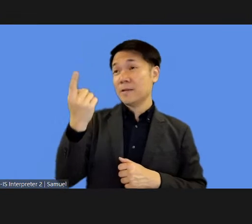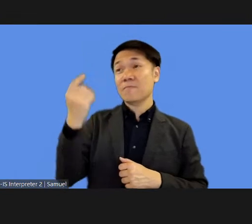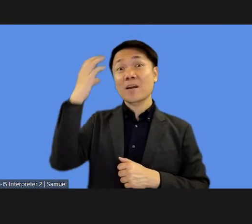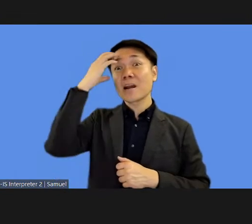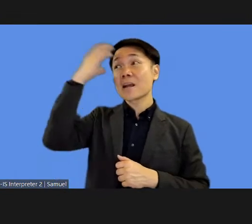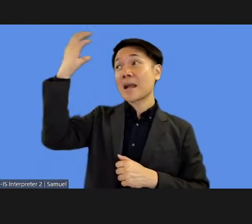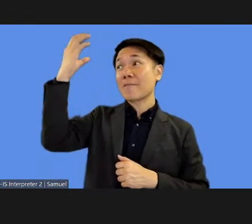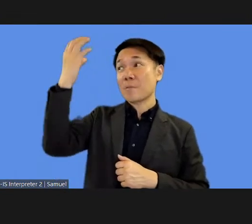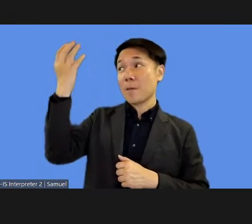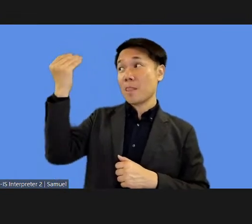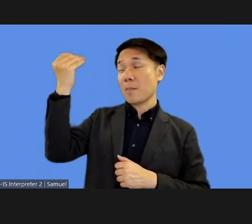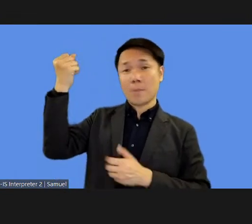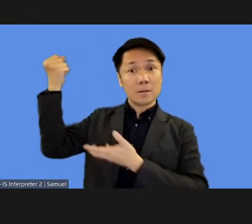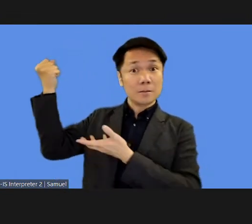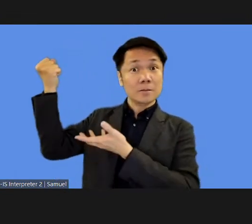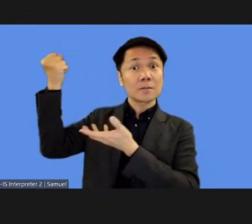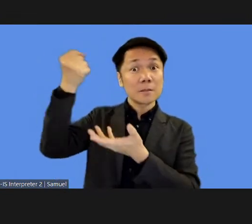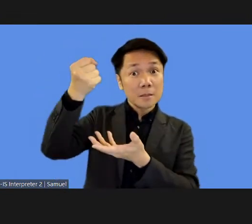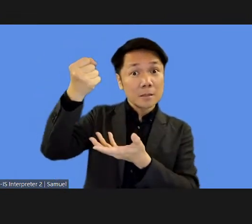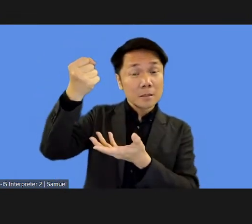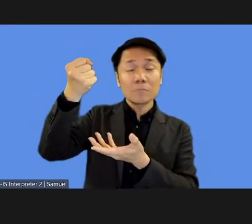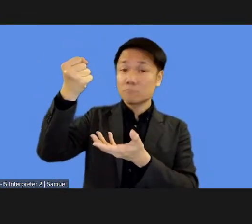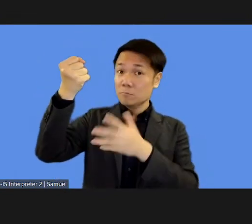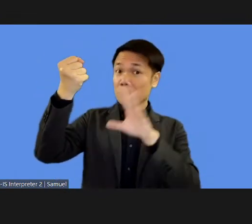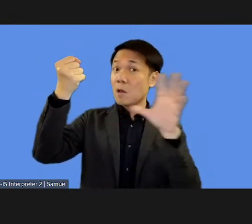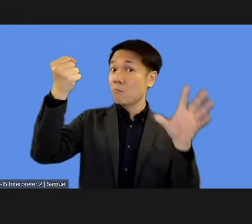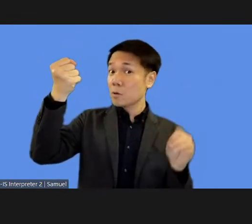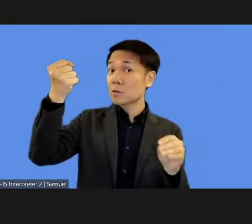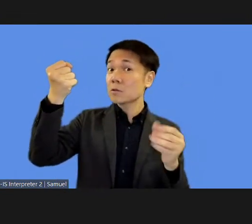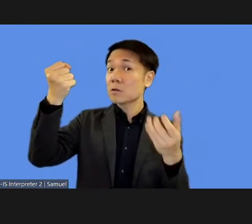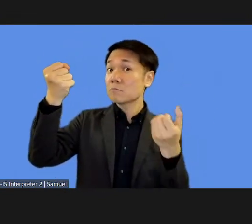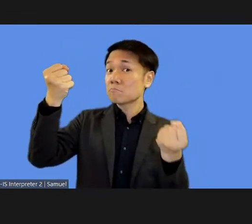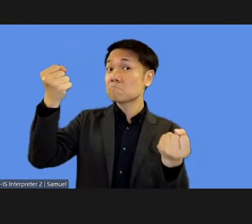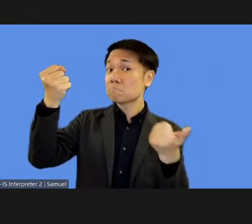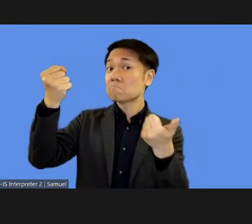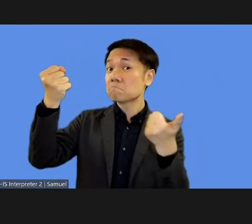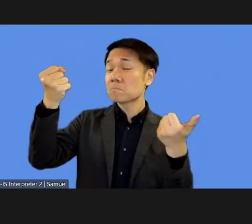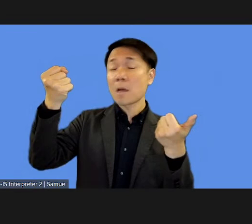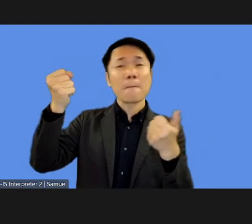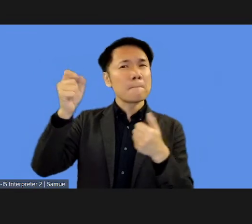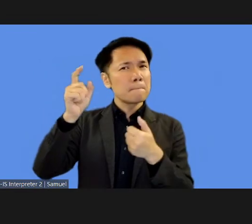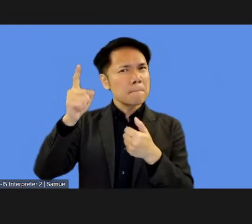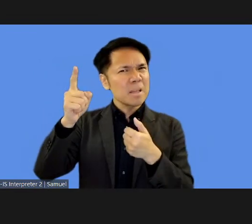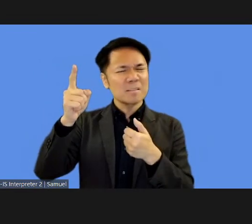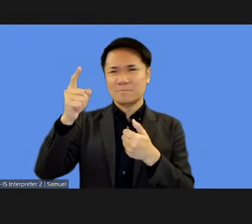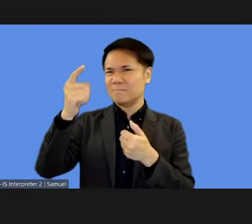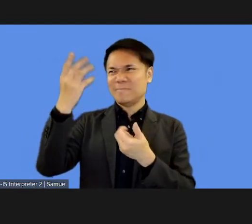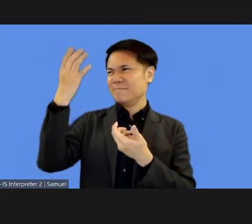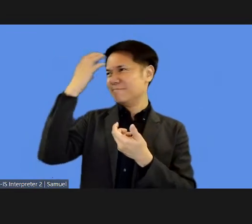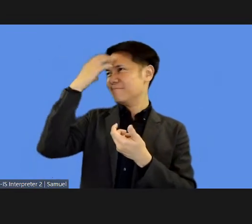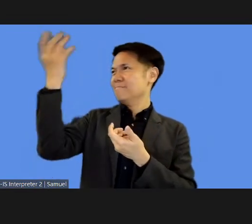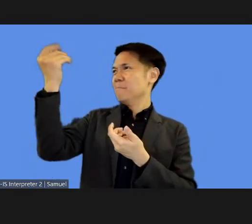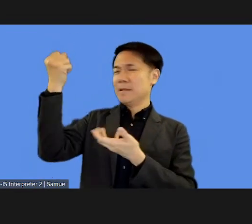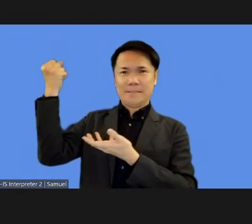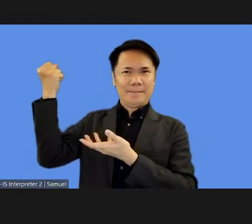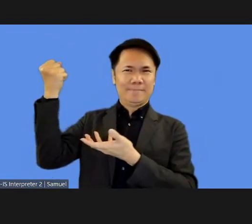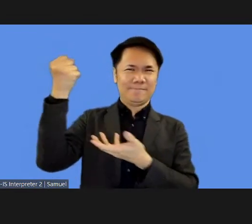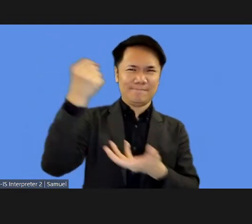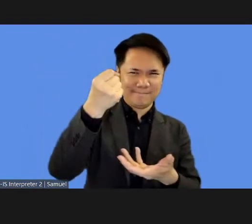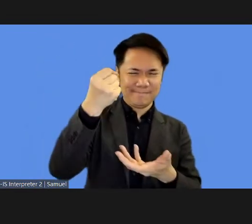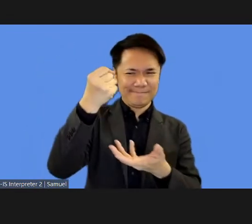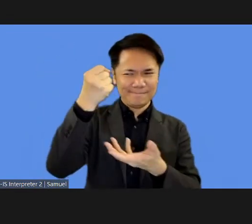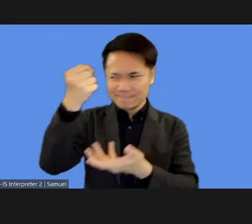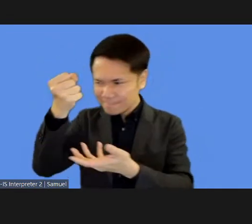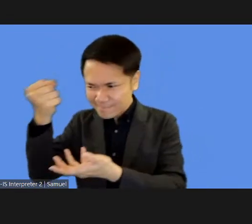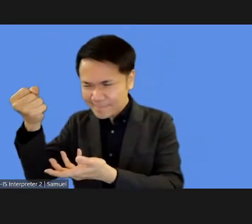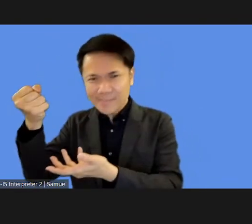of investments, but when you look at the overall investments of all sources, Africa is doing very poorly, with less than 2% of global